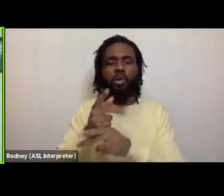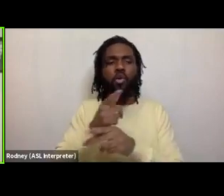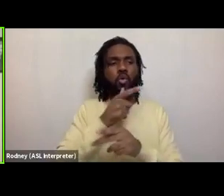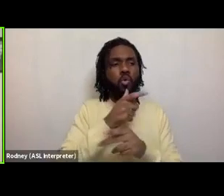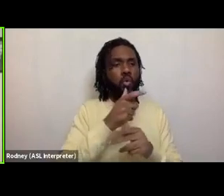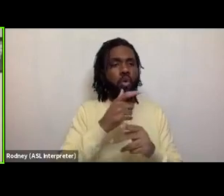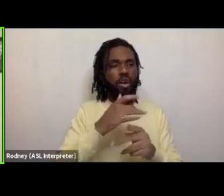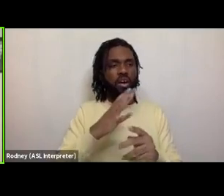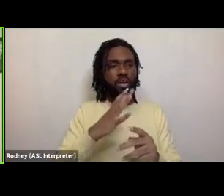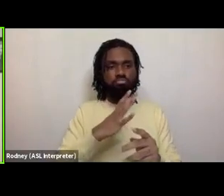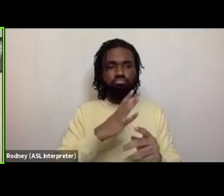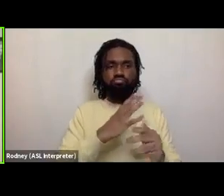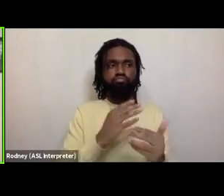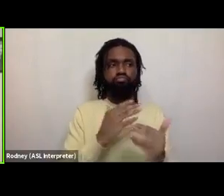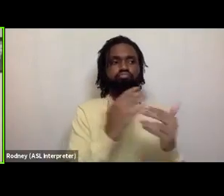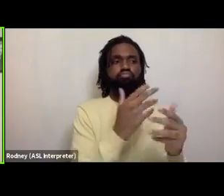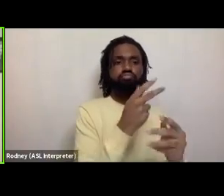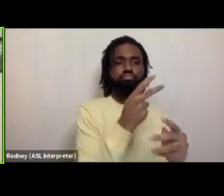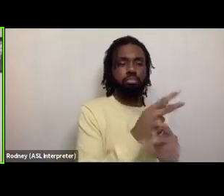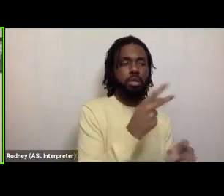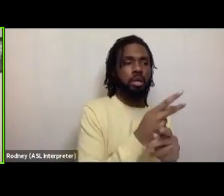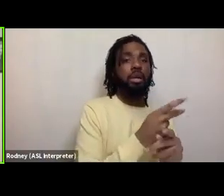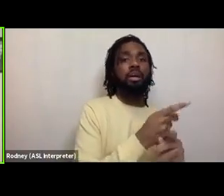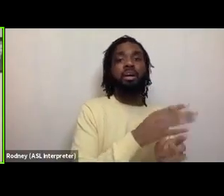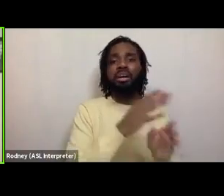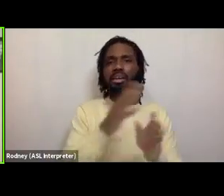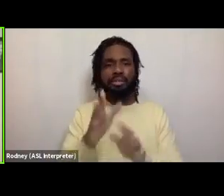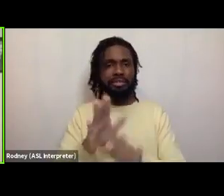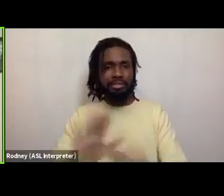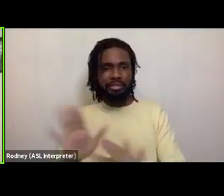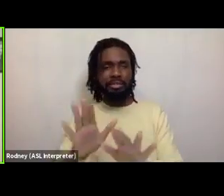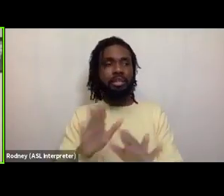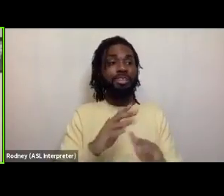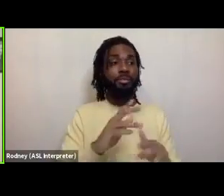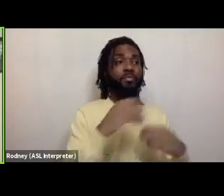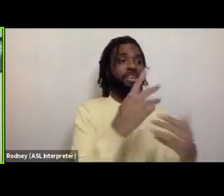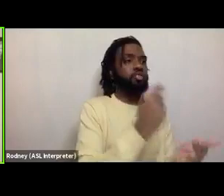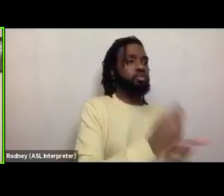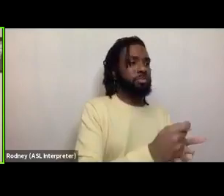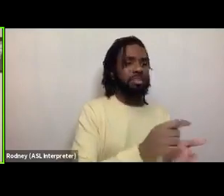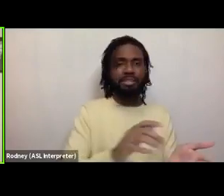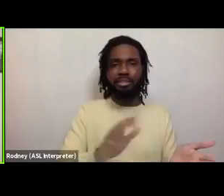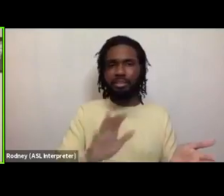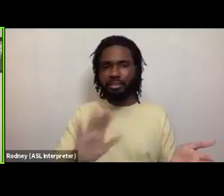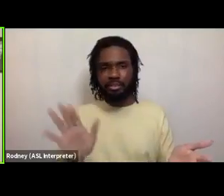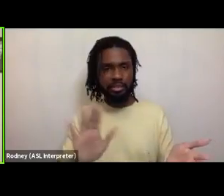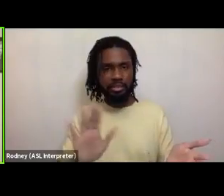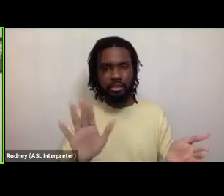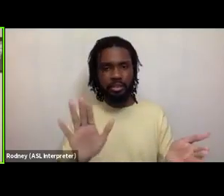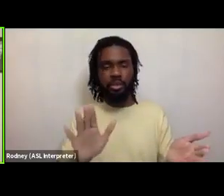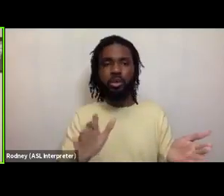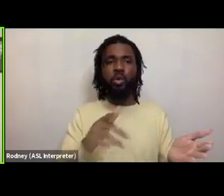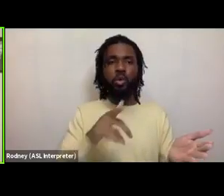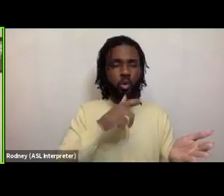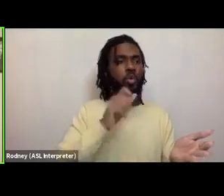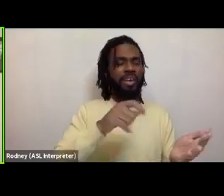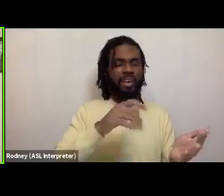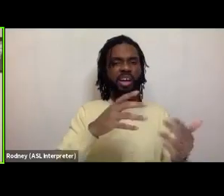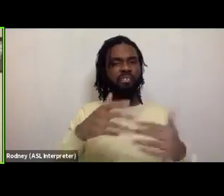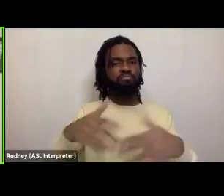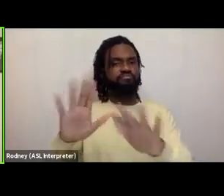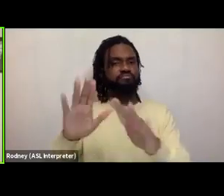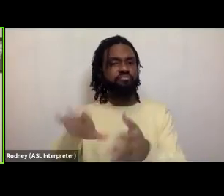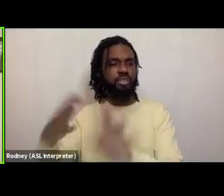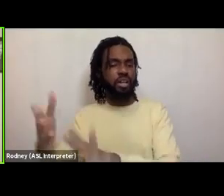of investment to provide them treatment and care, and whose lives are disposable.